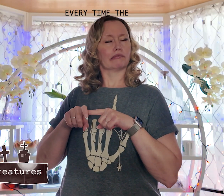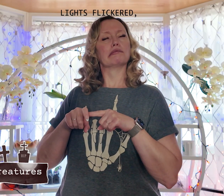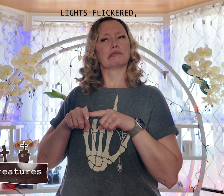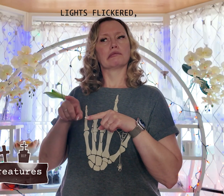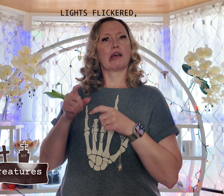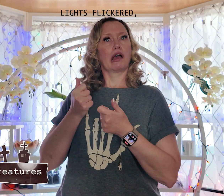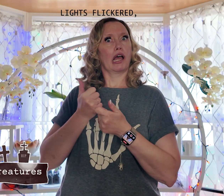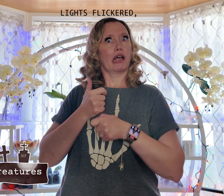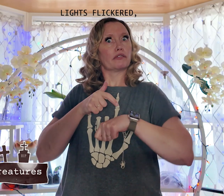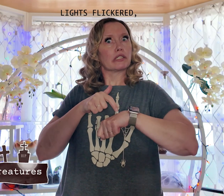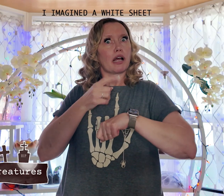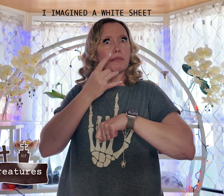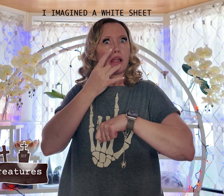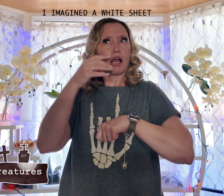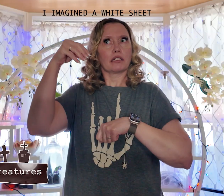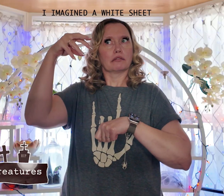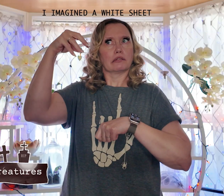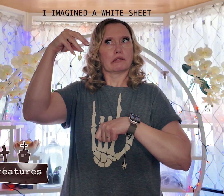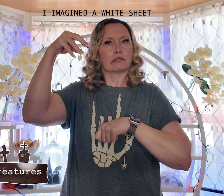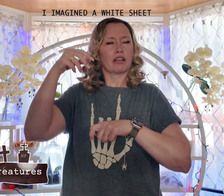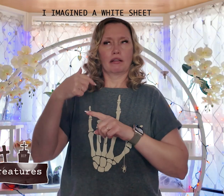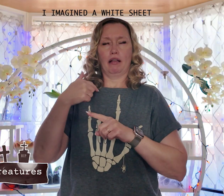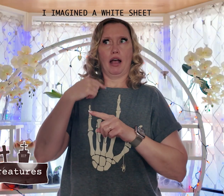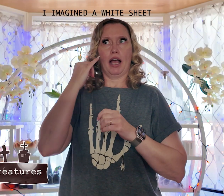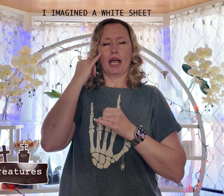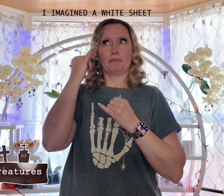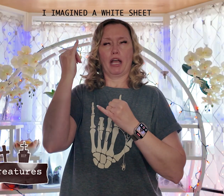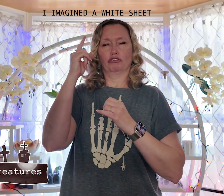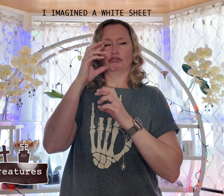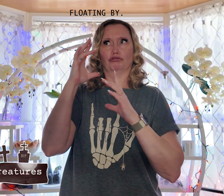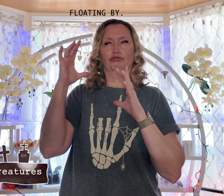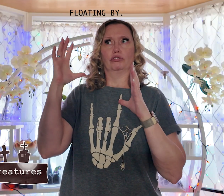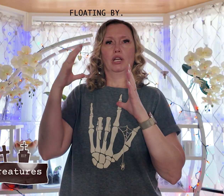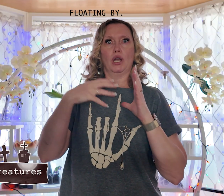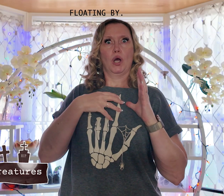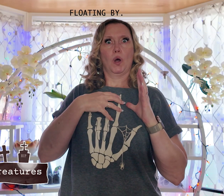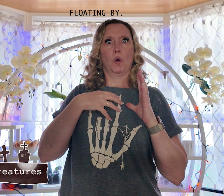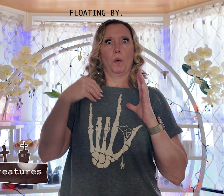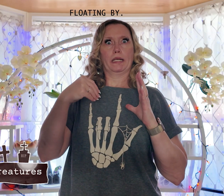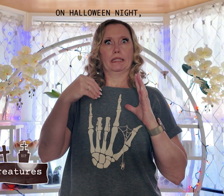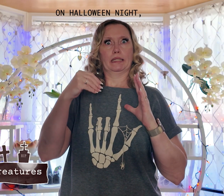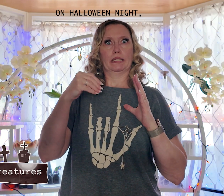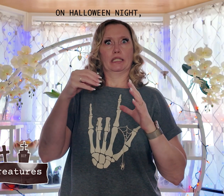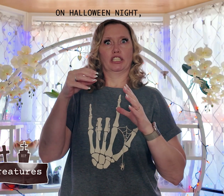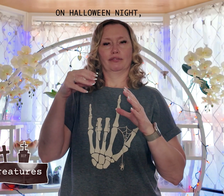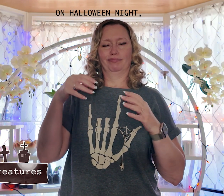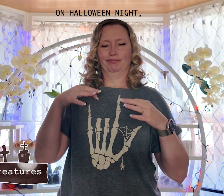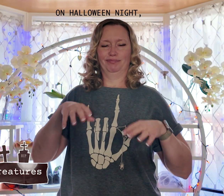light flickered, I imagined a white sheet floating by. On Halloween night,